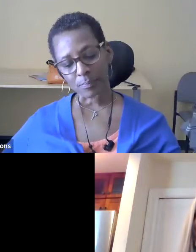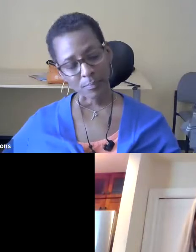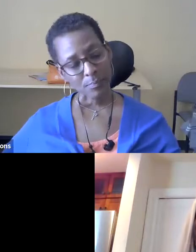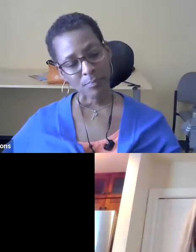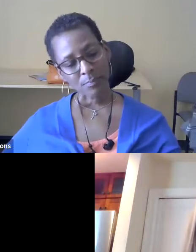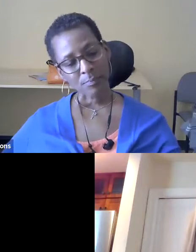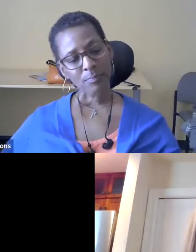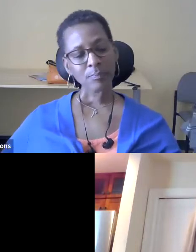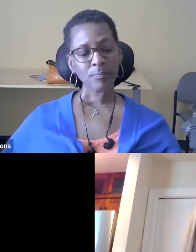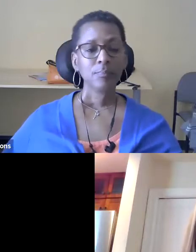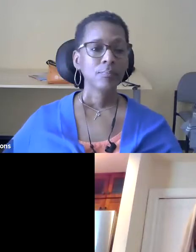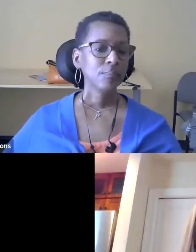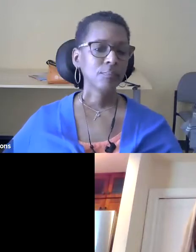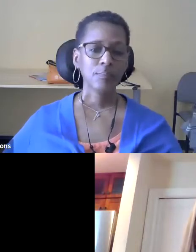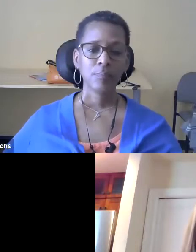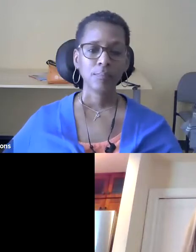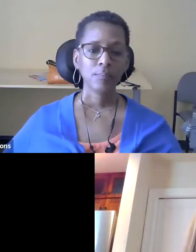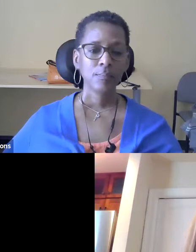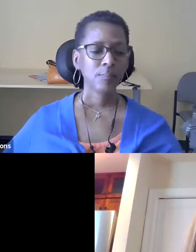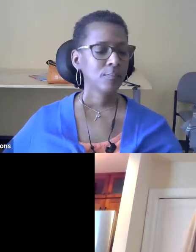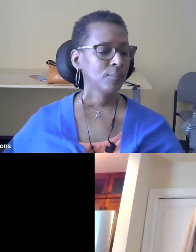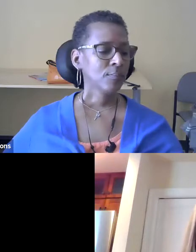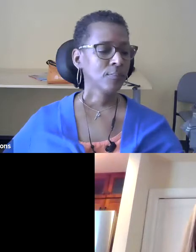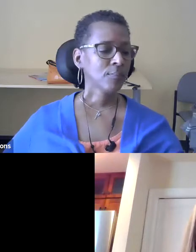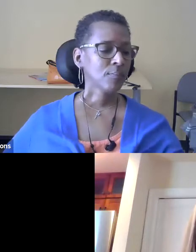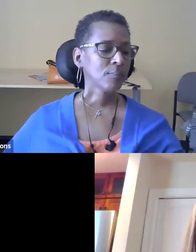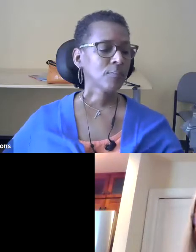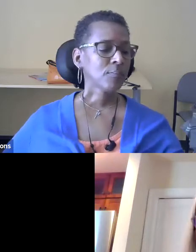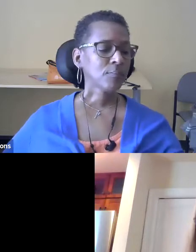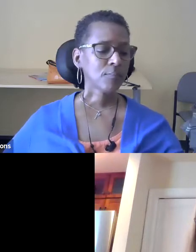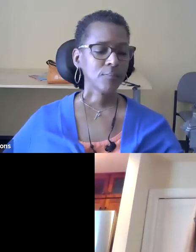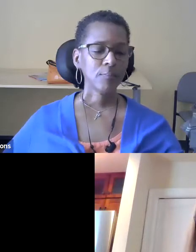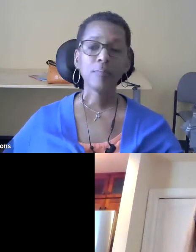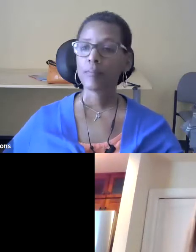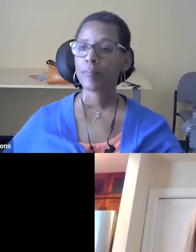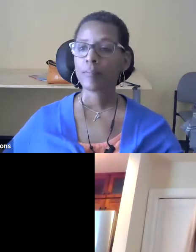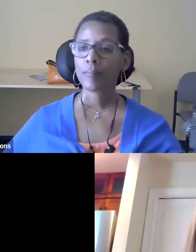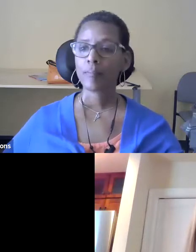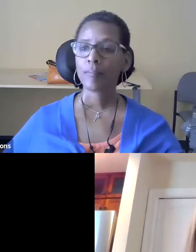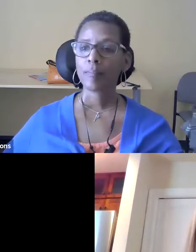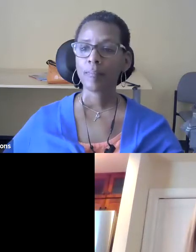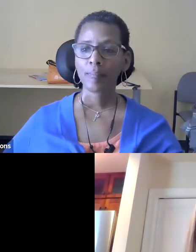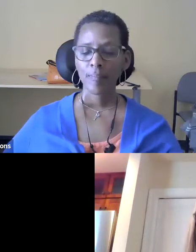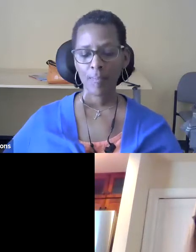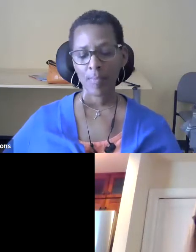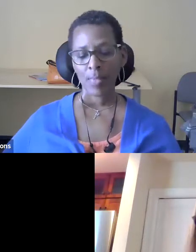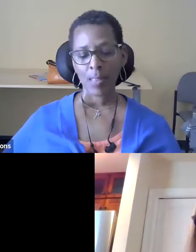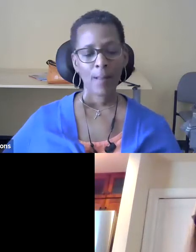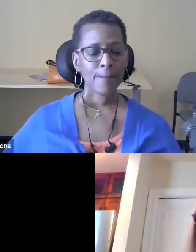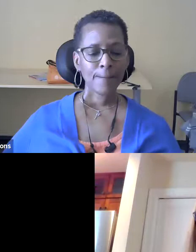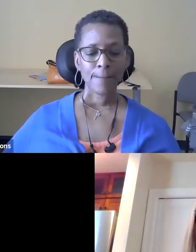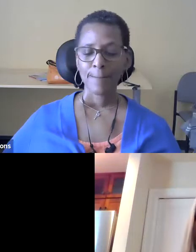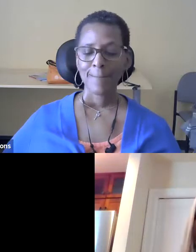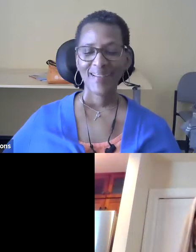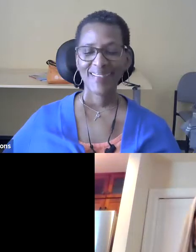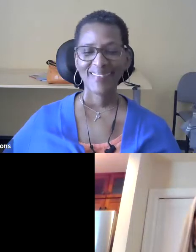I go by the pronouns she, her. I am a white woman with gray, brownish hair, mostly